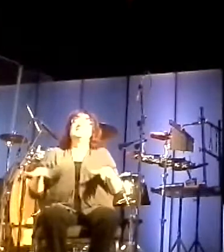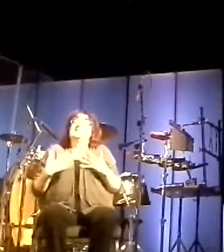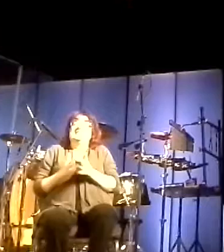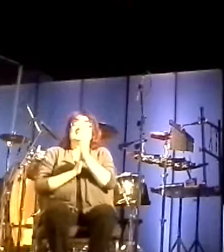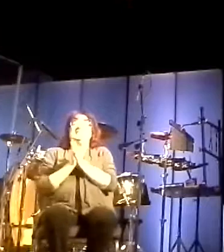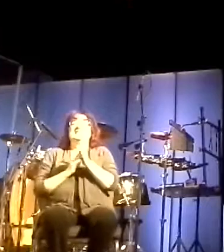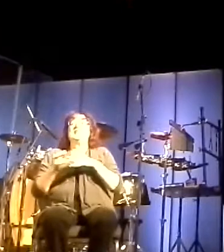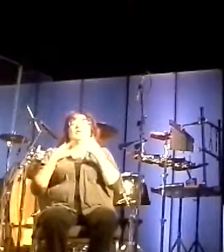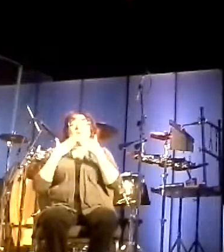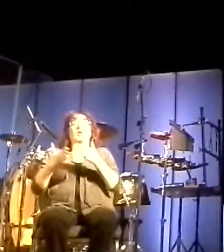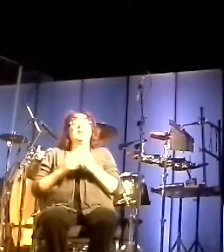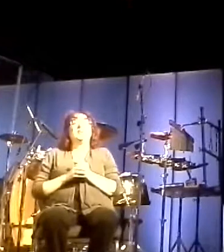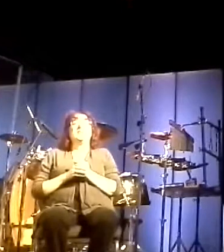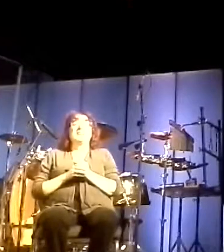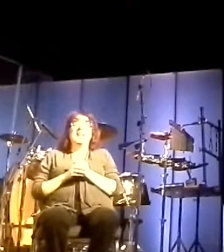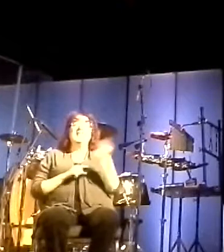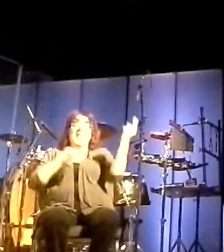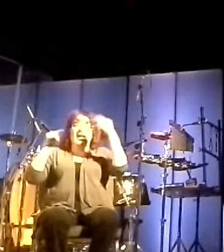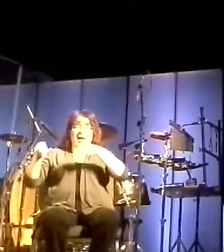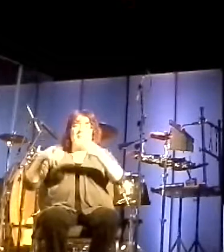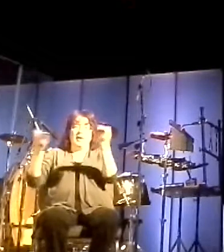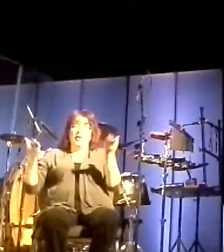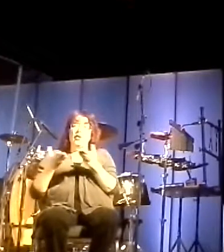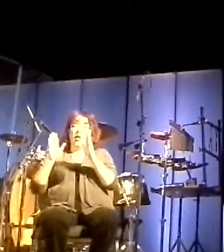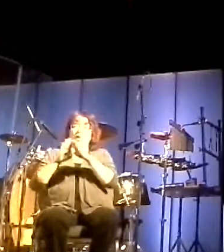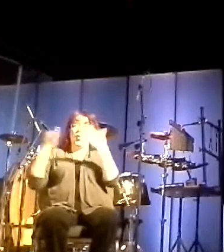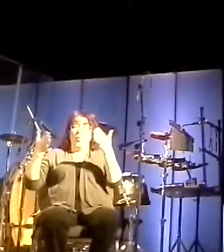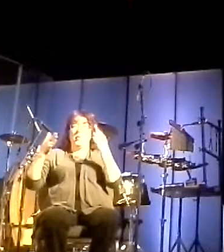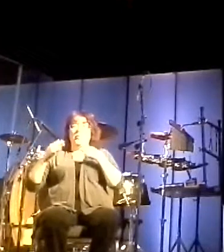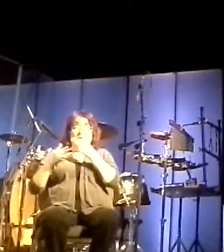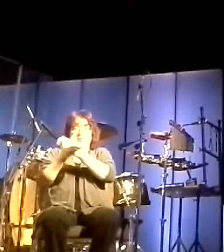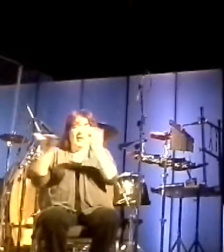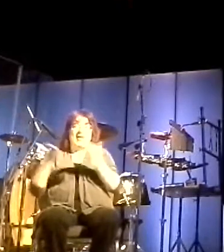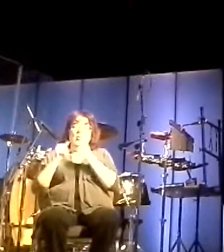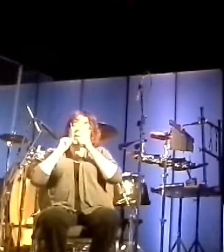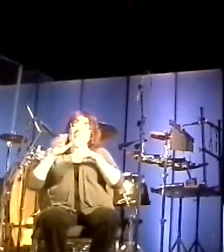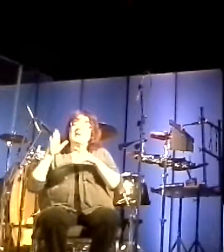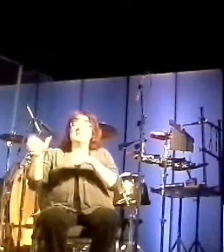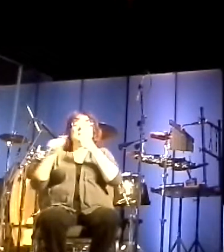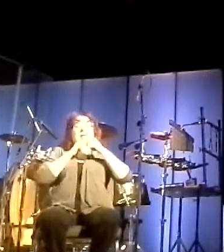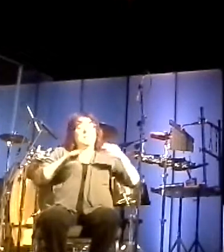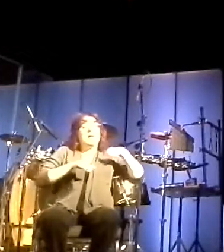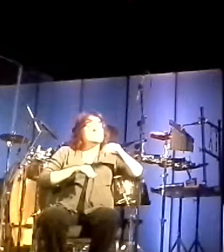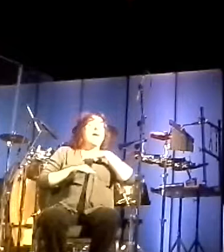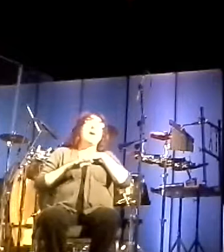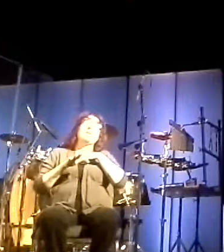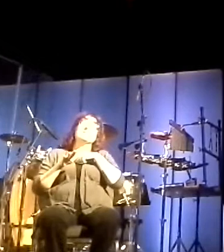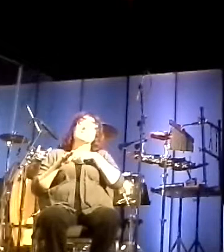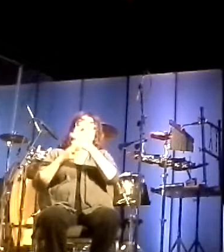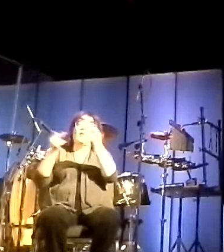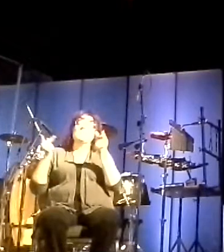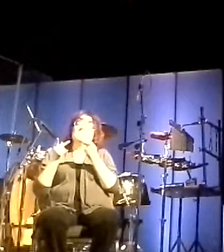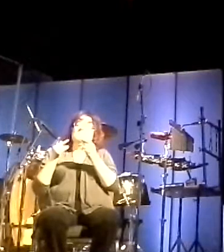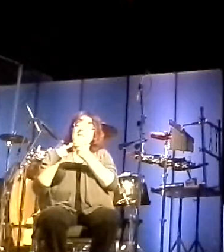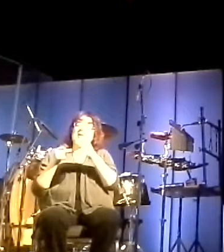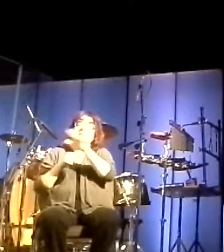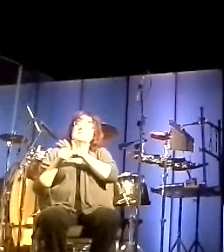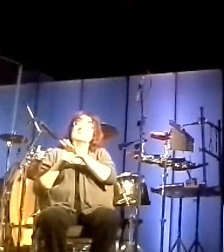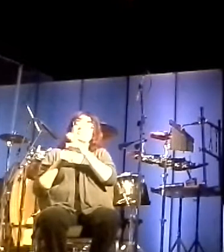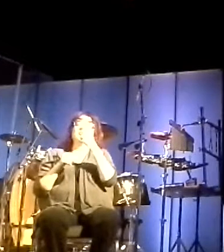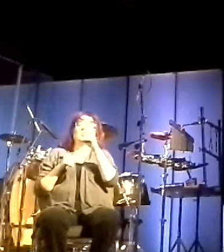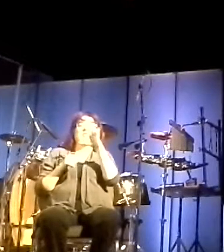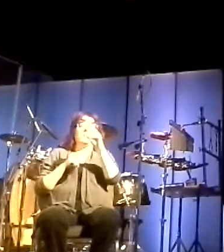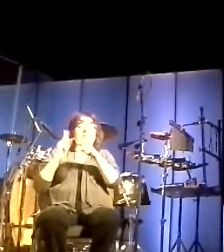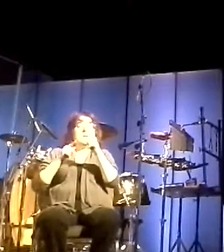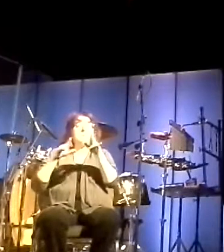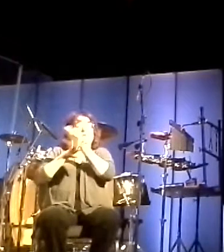It's really, really good. And they're going to come on our campus and open this restaurant, and we're going to bless them, and they're going to bless us. And we're going to have a place for 250 people at a